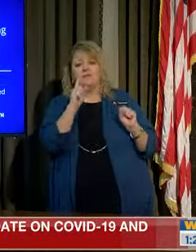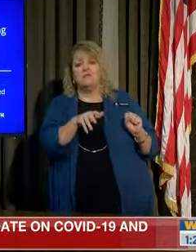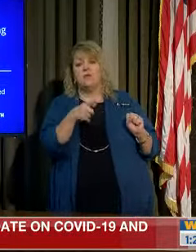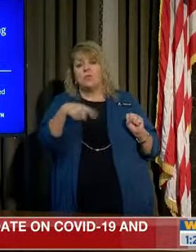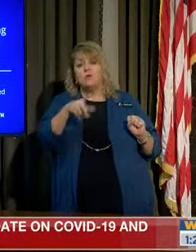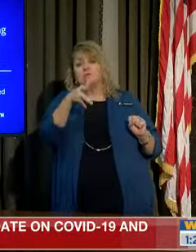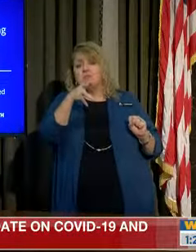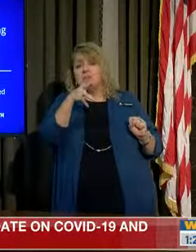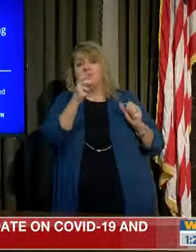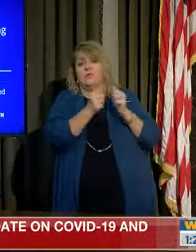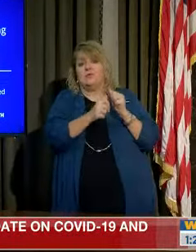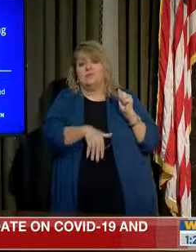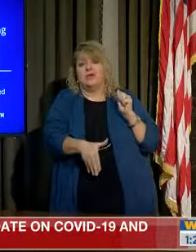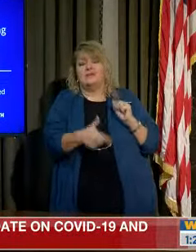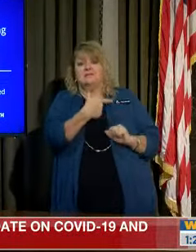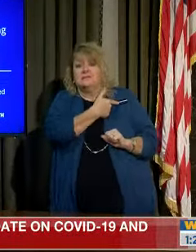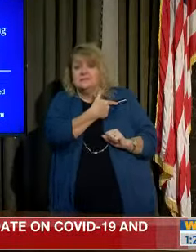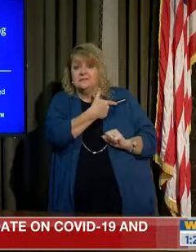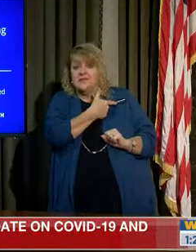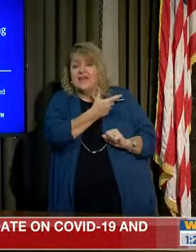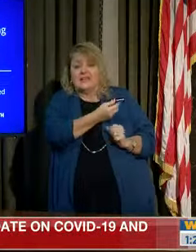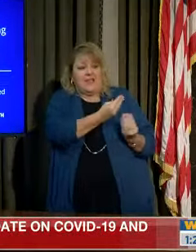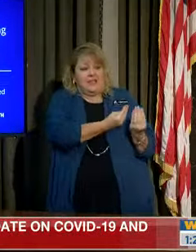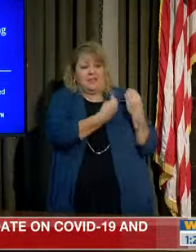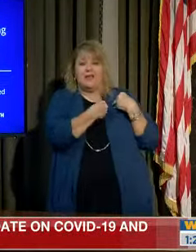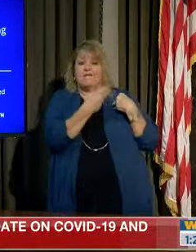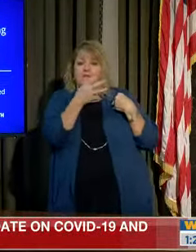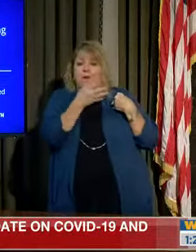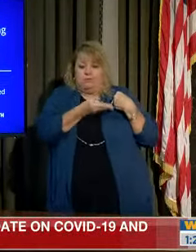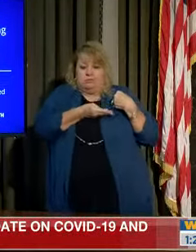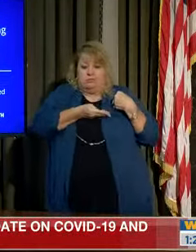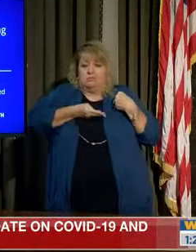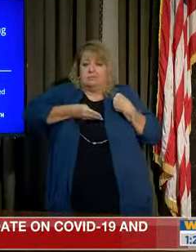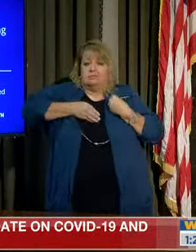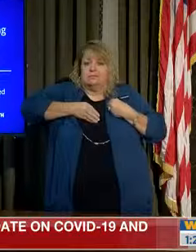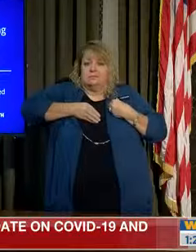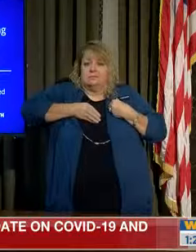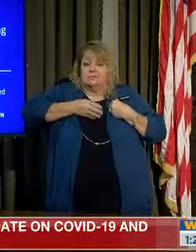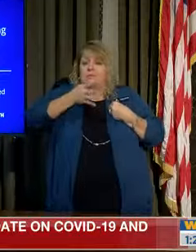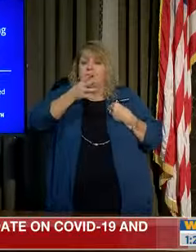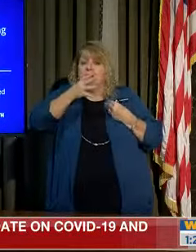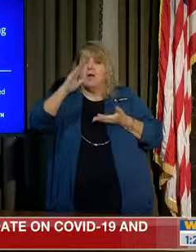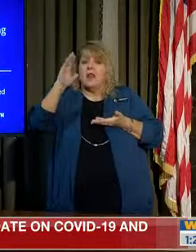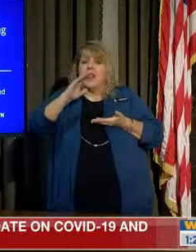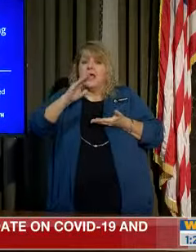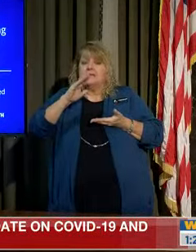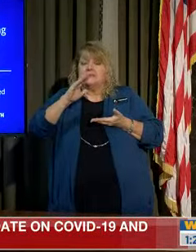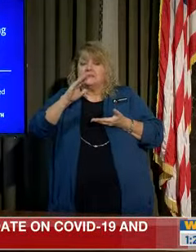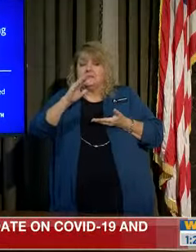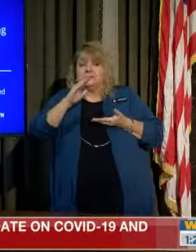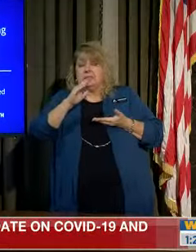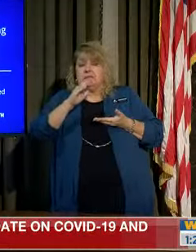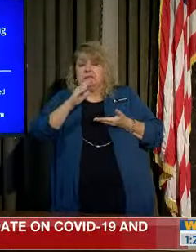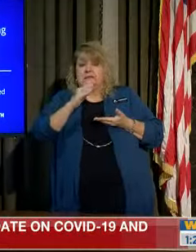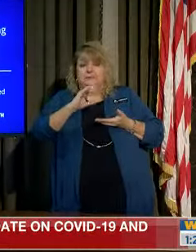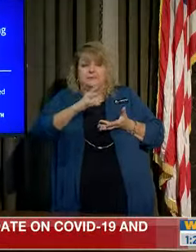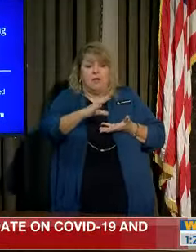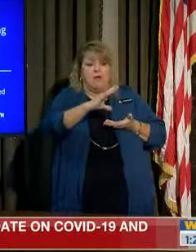of benefits. They confer benefits to the mom, who has a less chance of